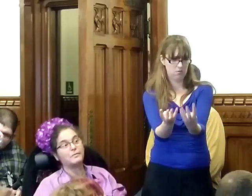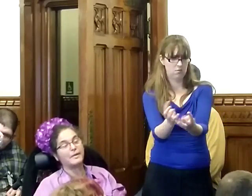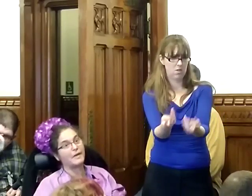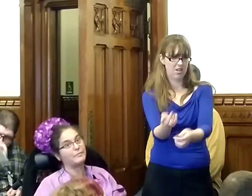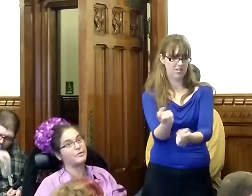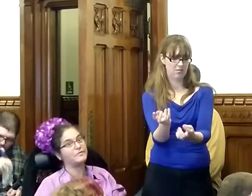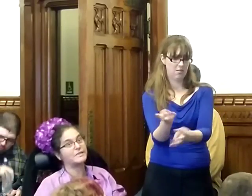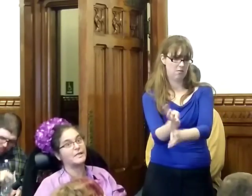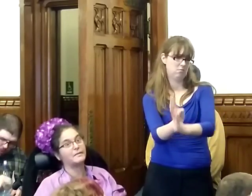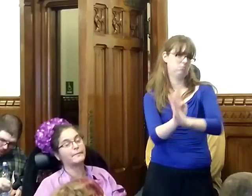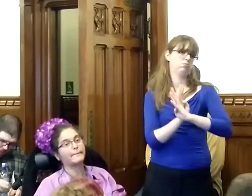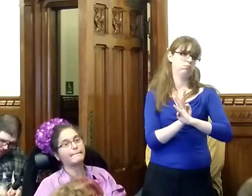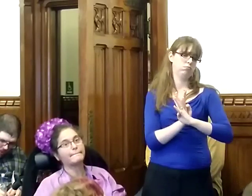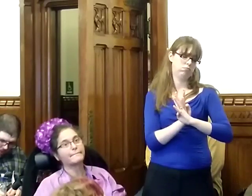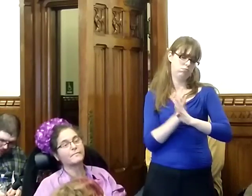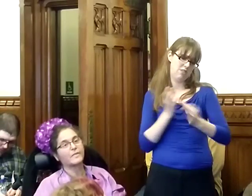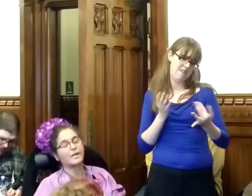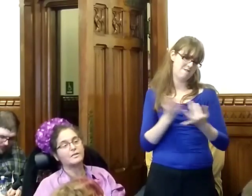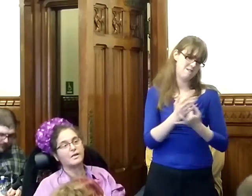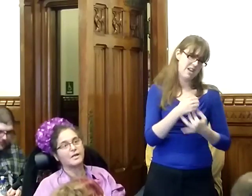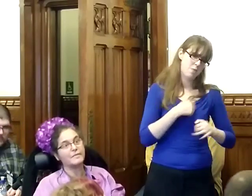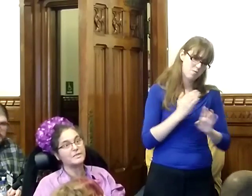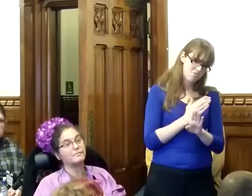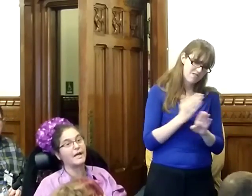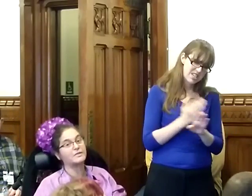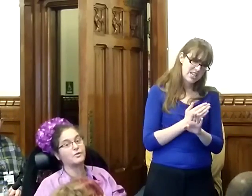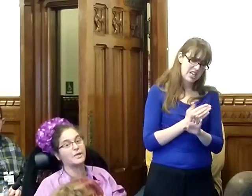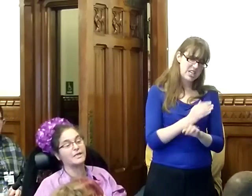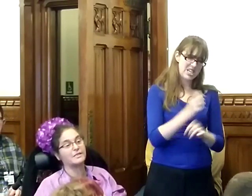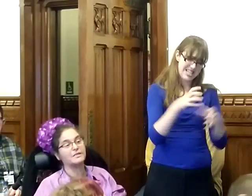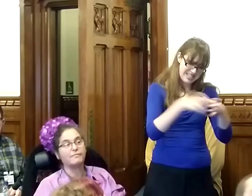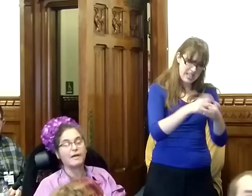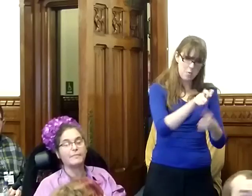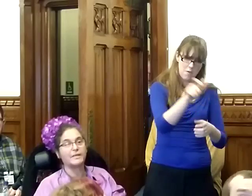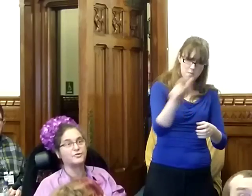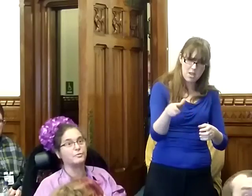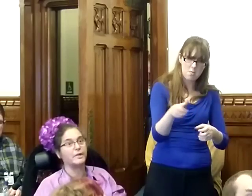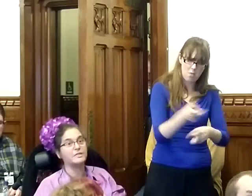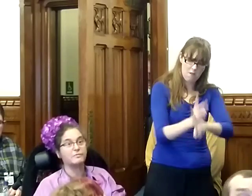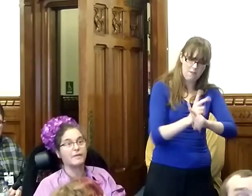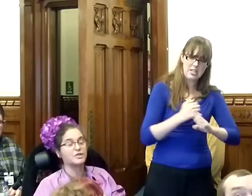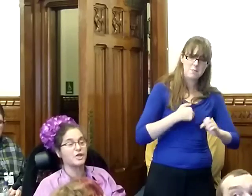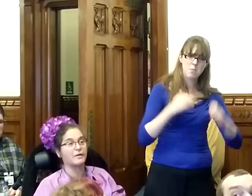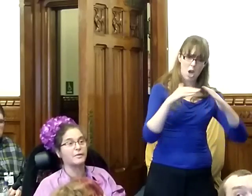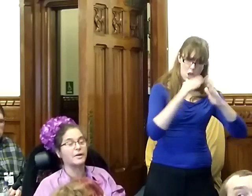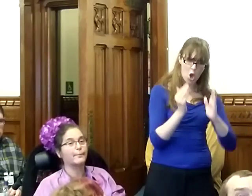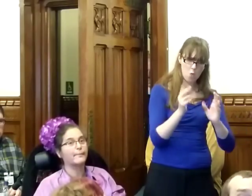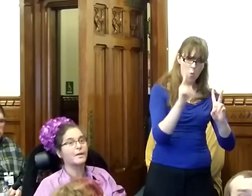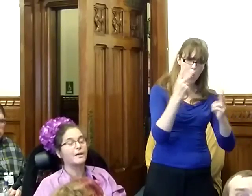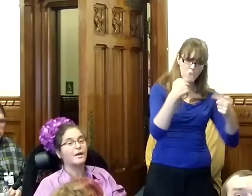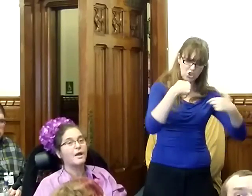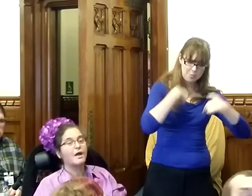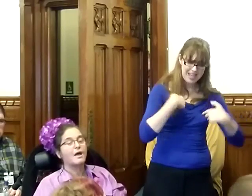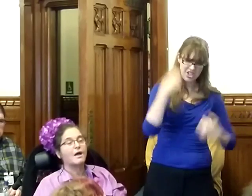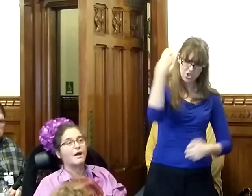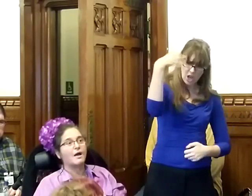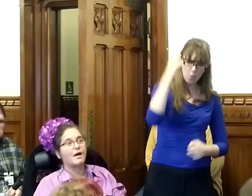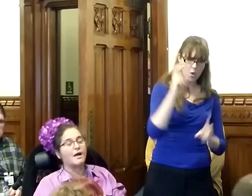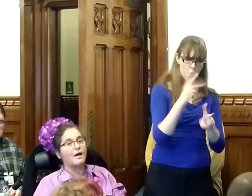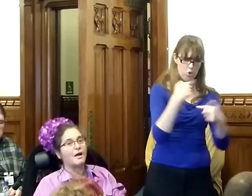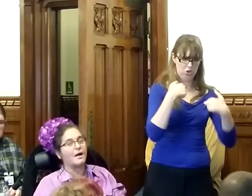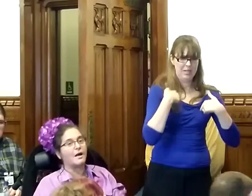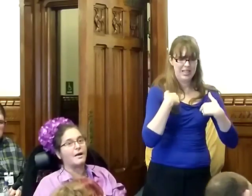invade my home and my precinct, come into my toilets, into my bedroom, into my shower.